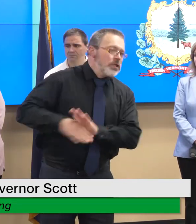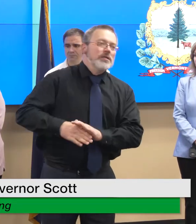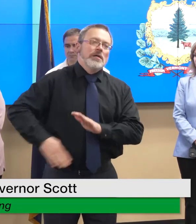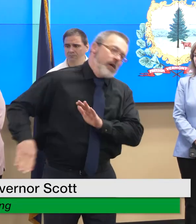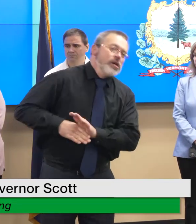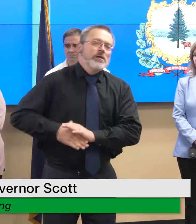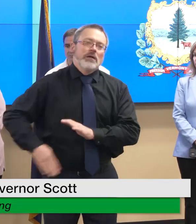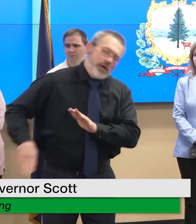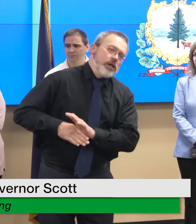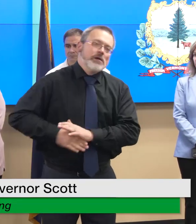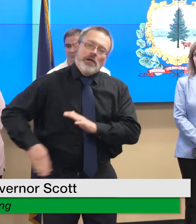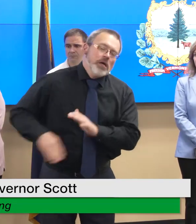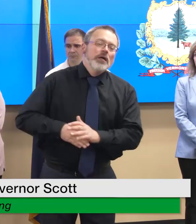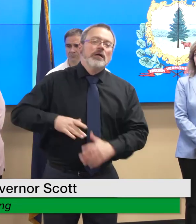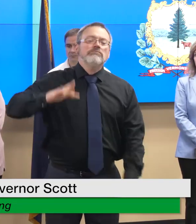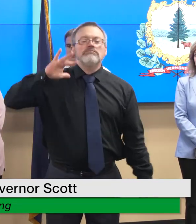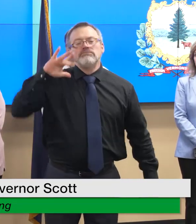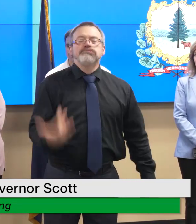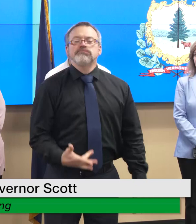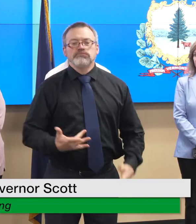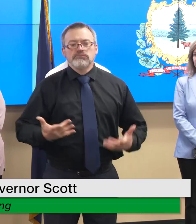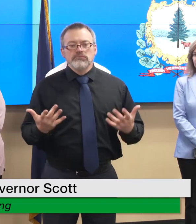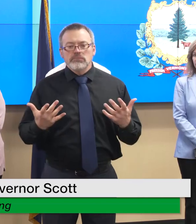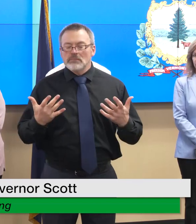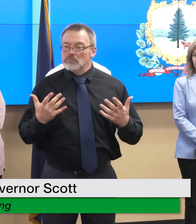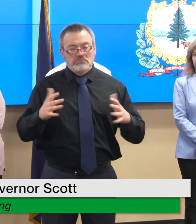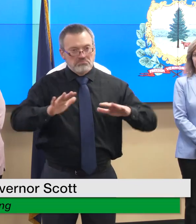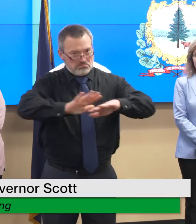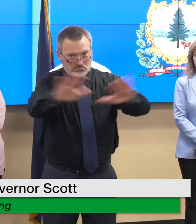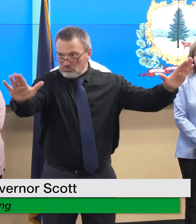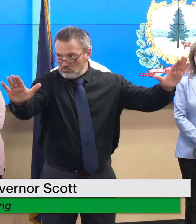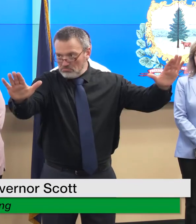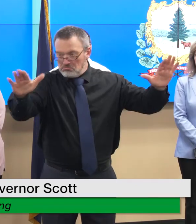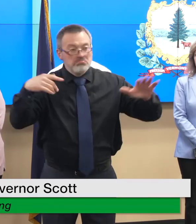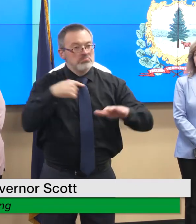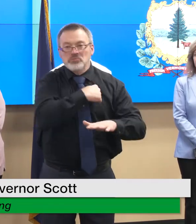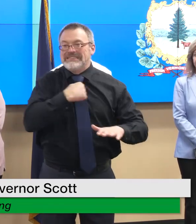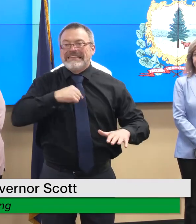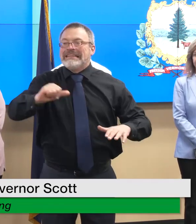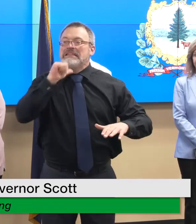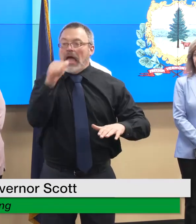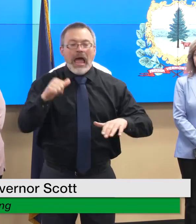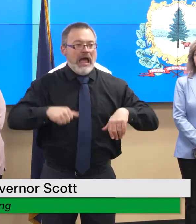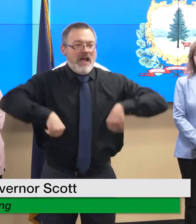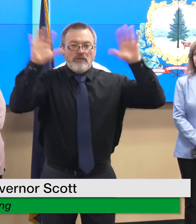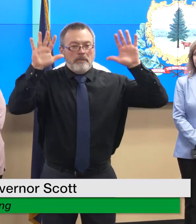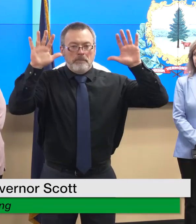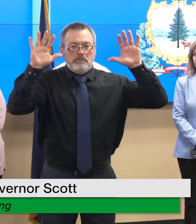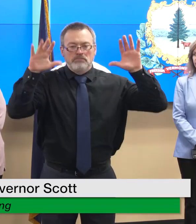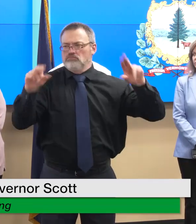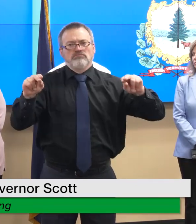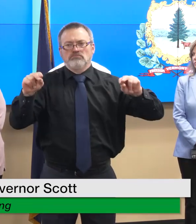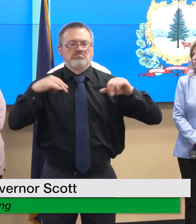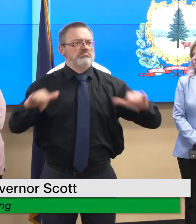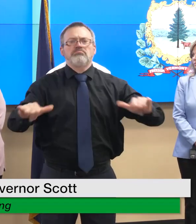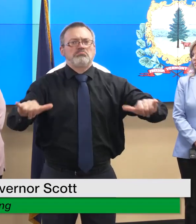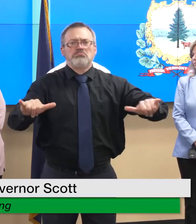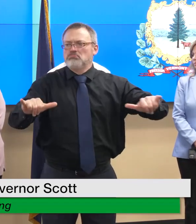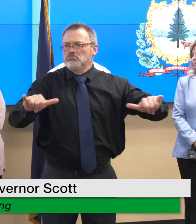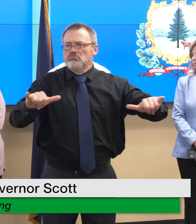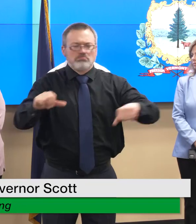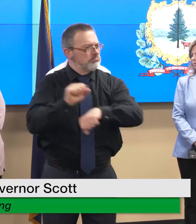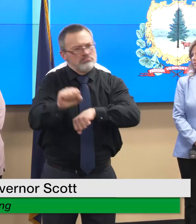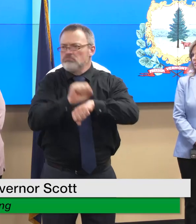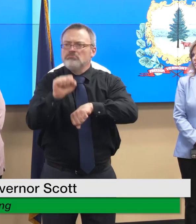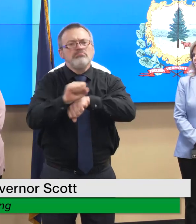we can't give up. We've got to stick together and fight back against the feeling of defeat. If there was